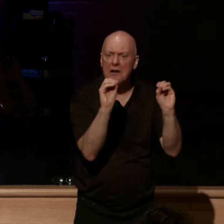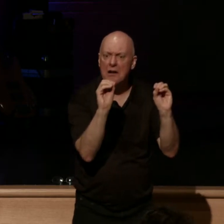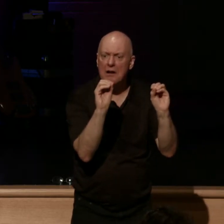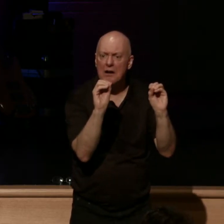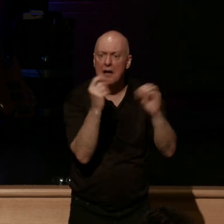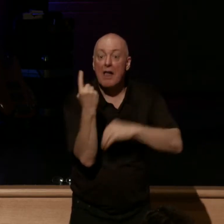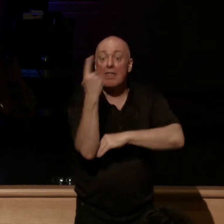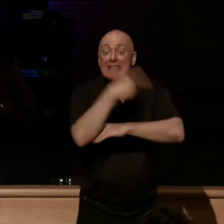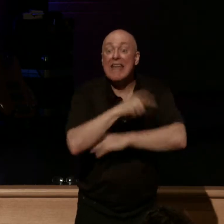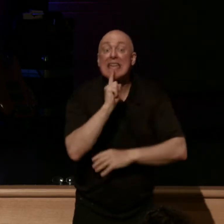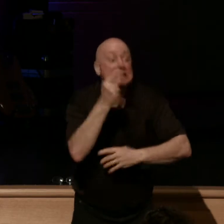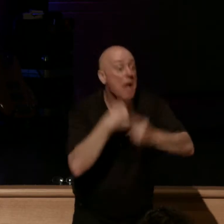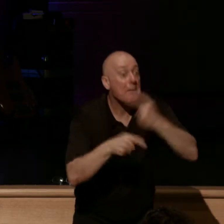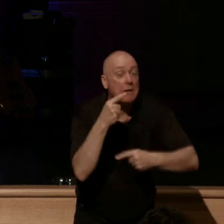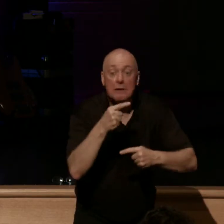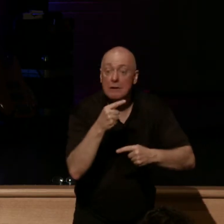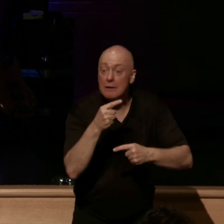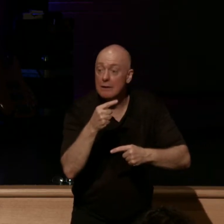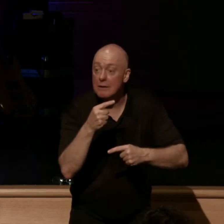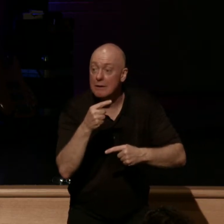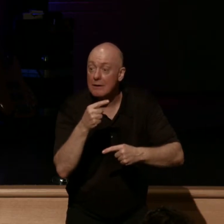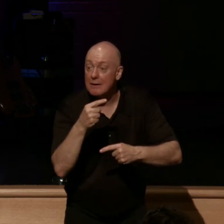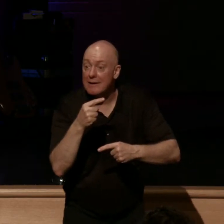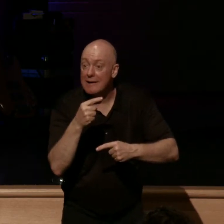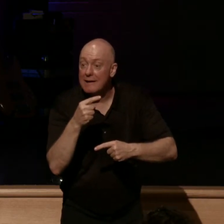The day is coming.